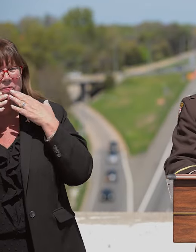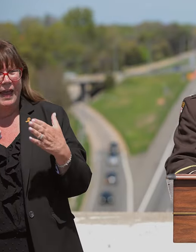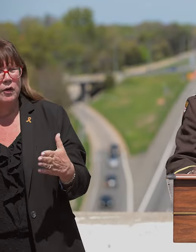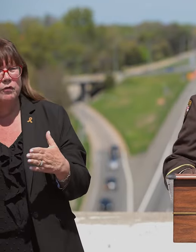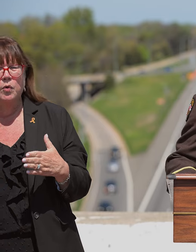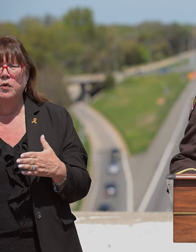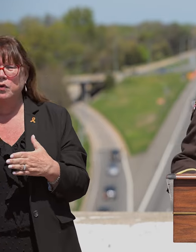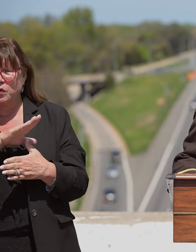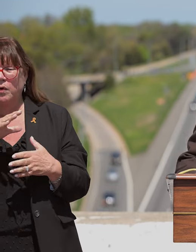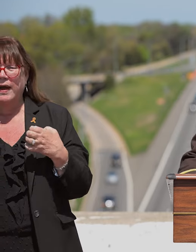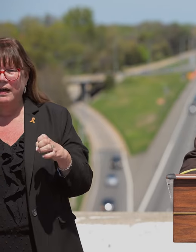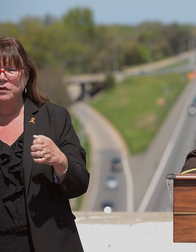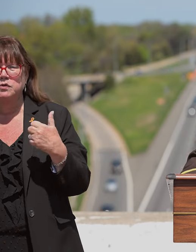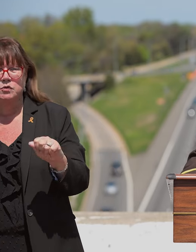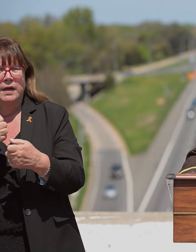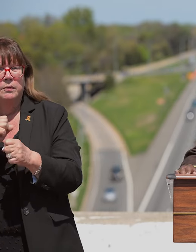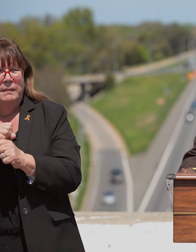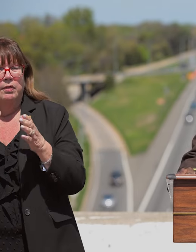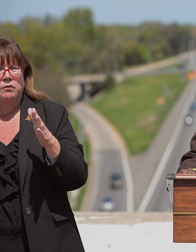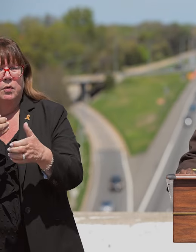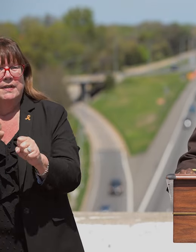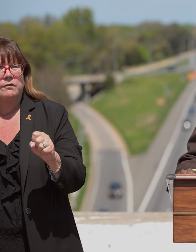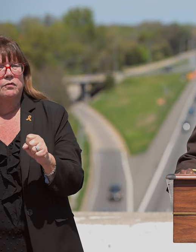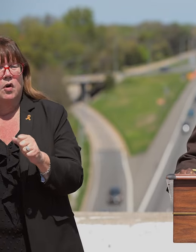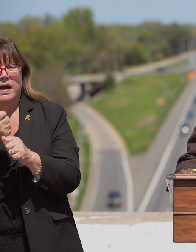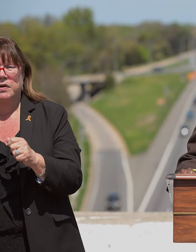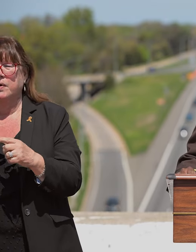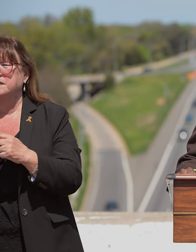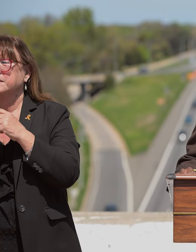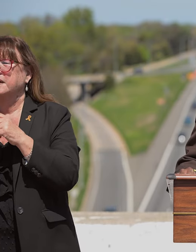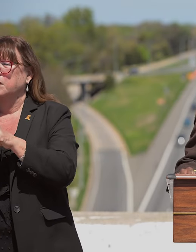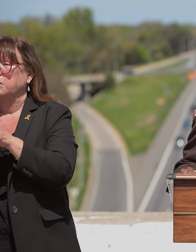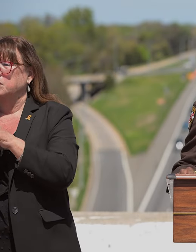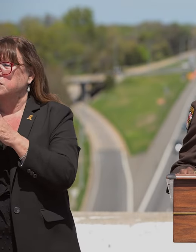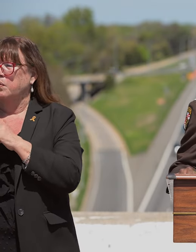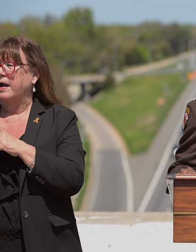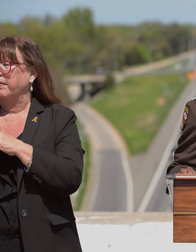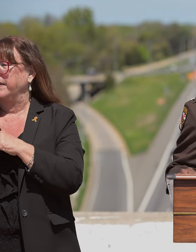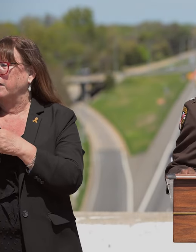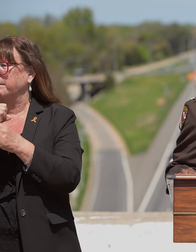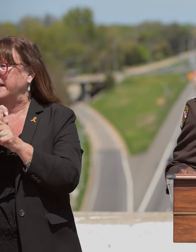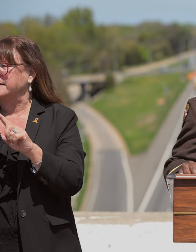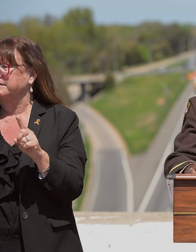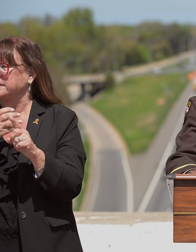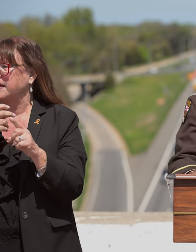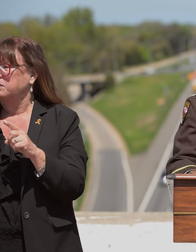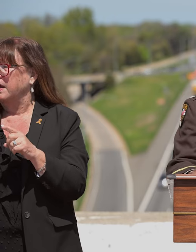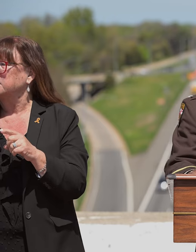for your efforts to make the roadway safer for everyone, particularly the workers that go out there and make a difference in our travels every single